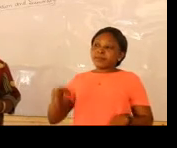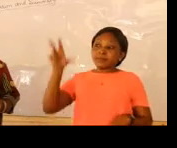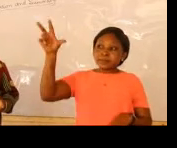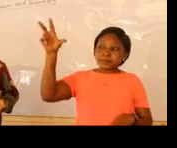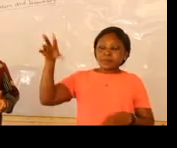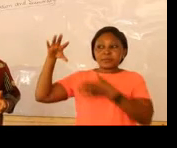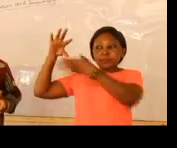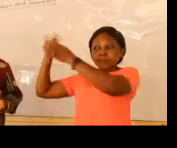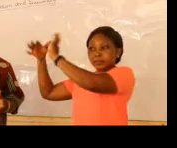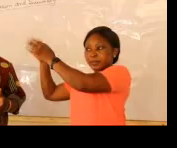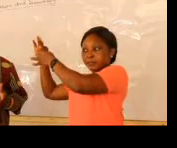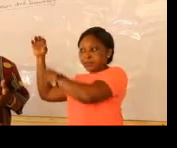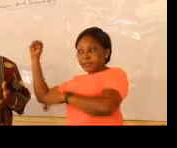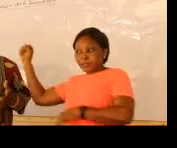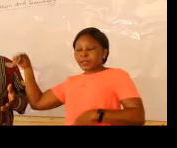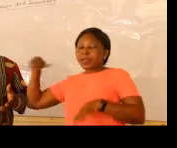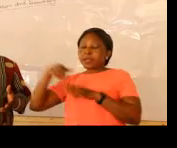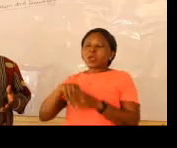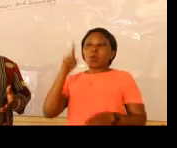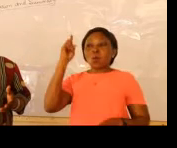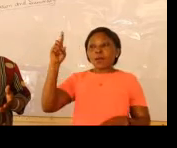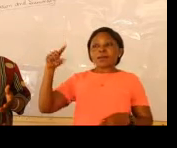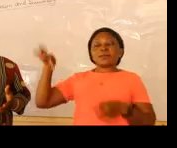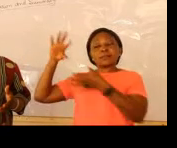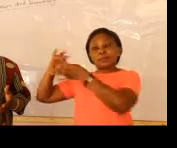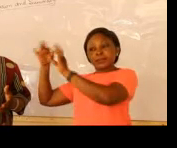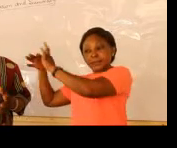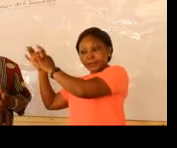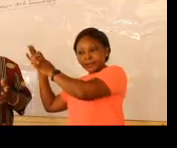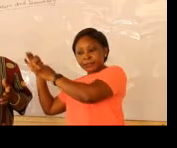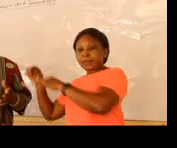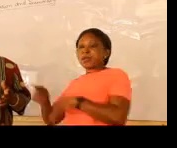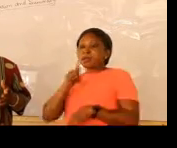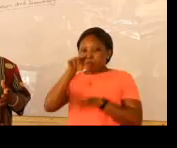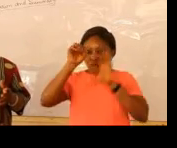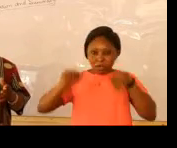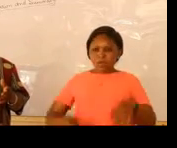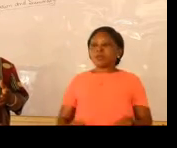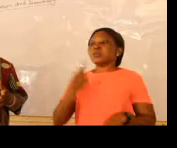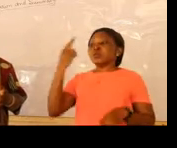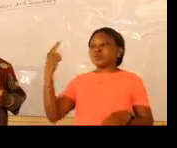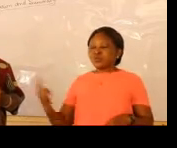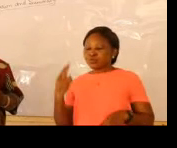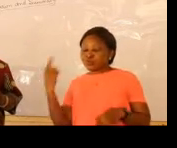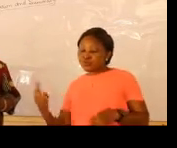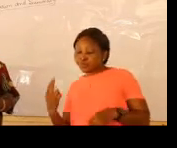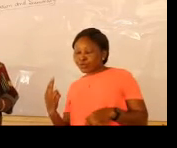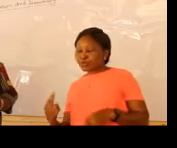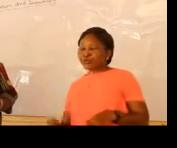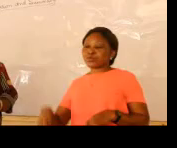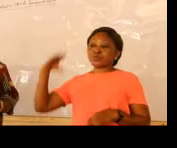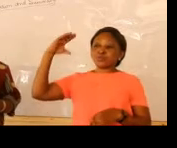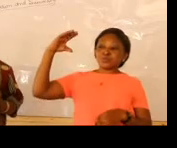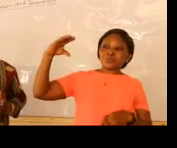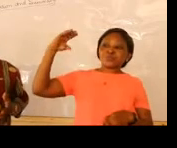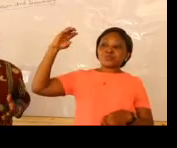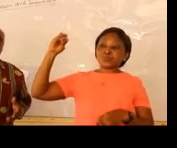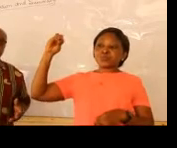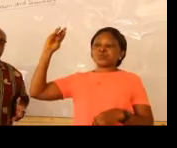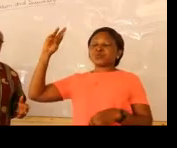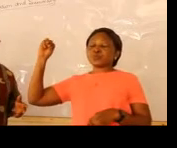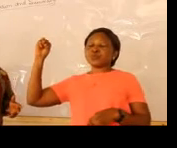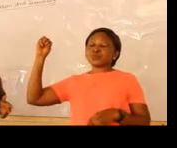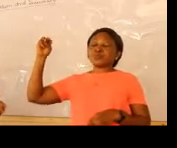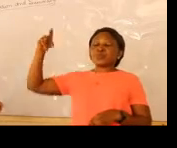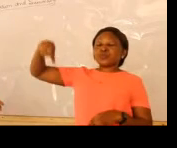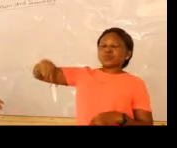sentences or in 1 sentence, you can use compound sentence. You know the difference